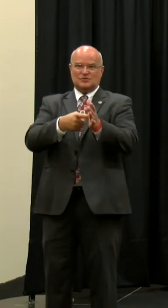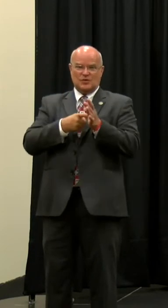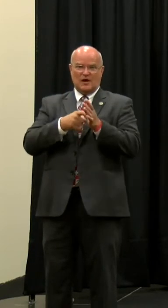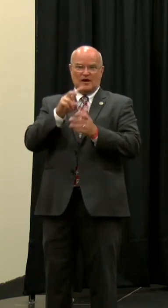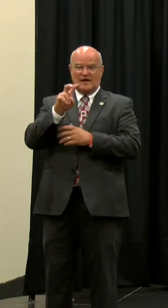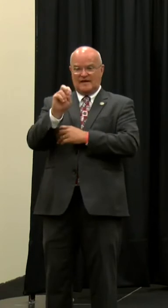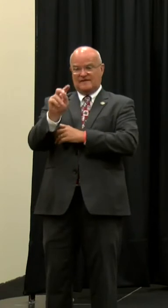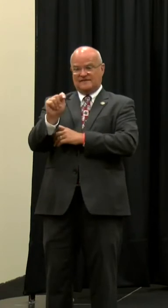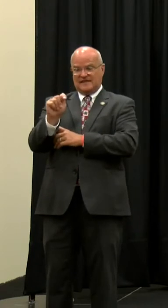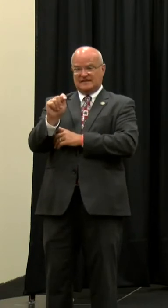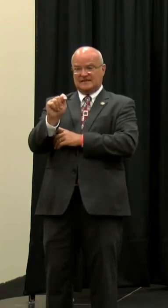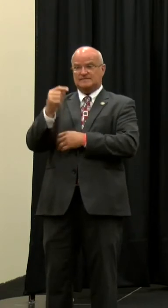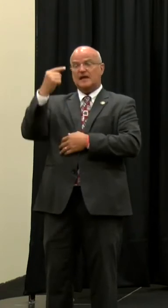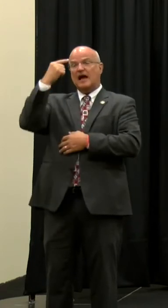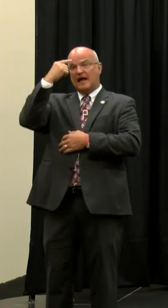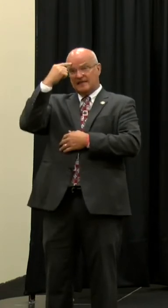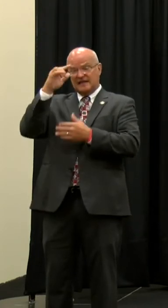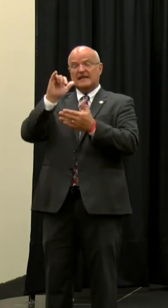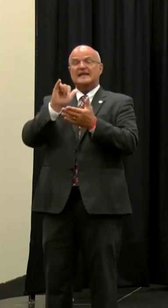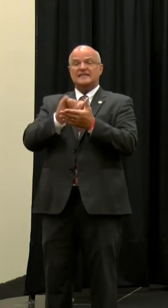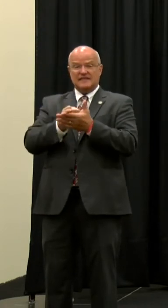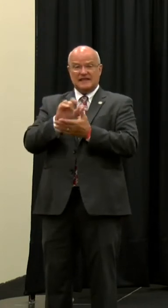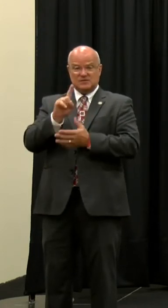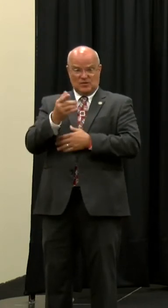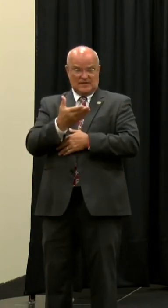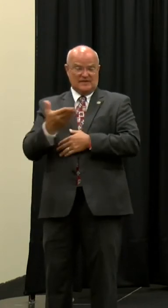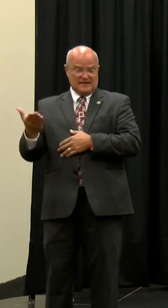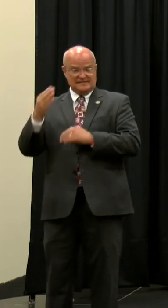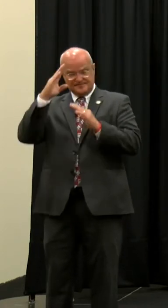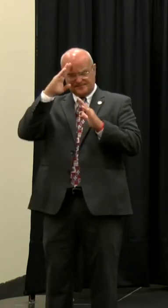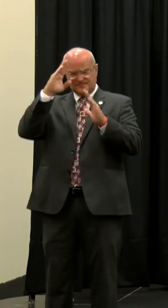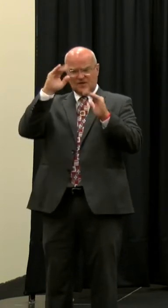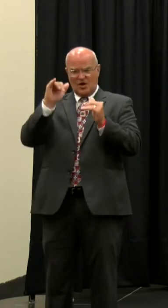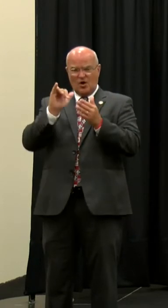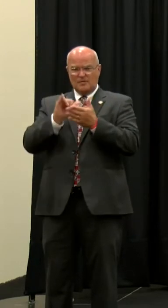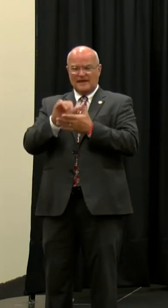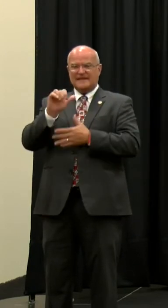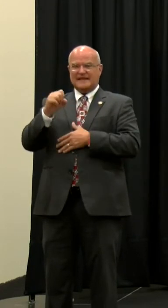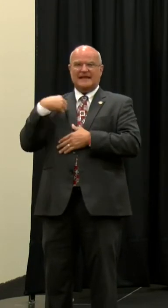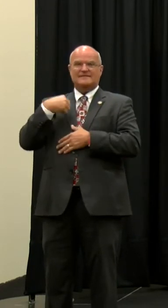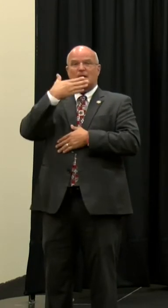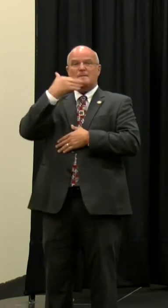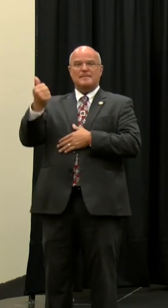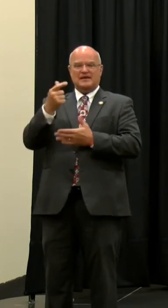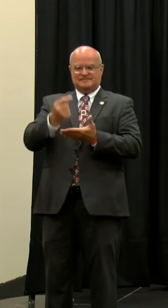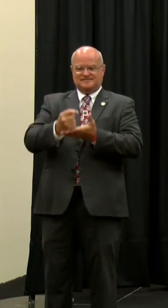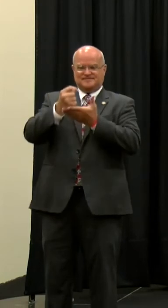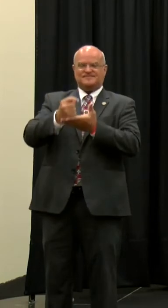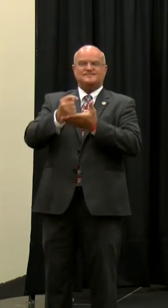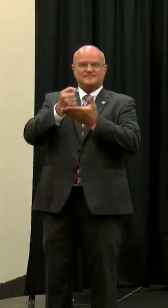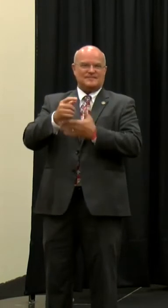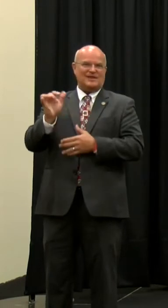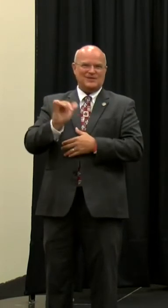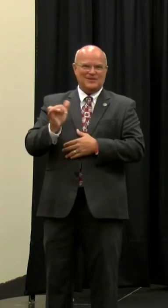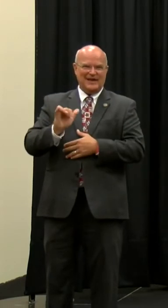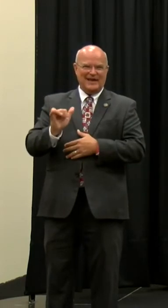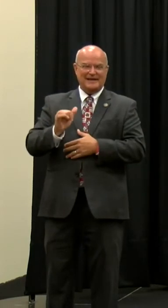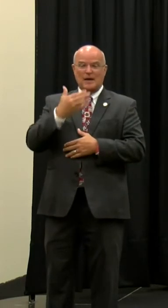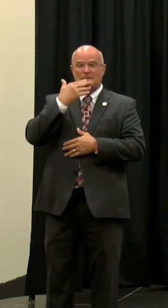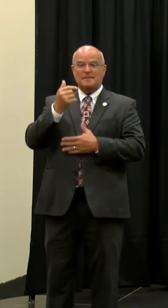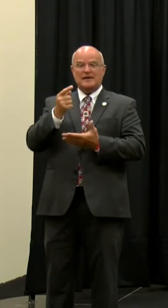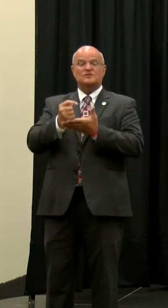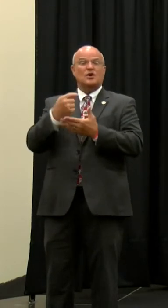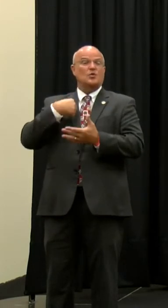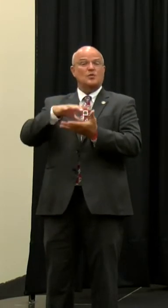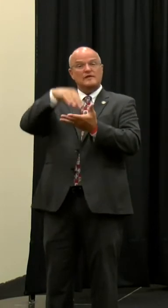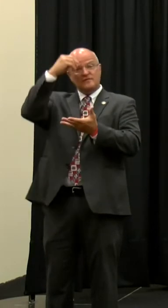ventilator. So I think that is a factor, and I hope that it is the case that we have better therapeutics as well and better treatment.